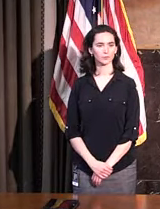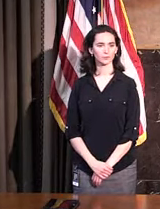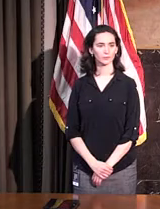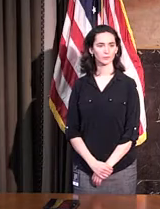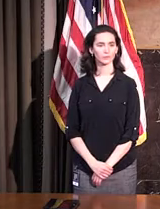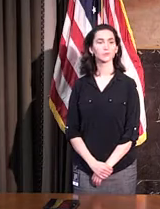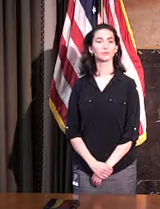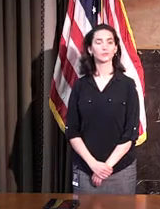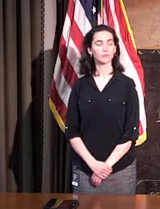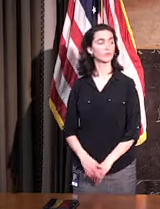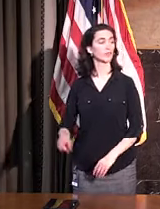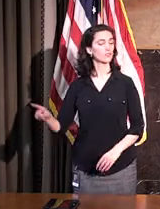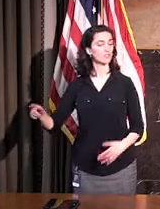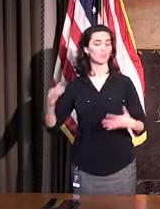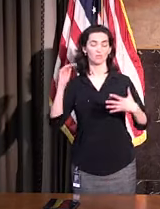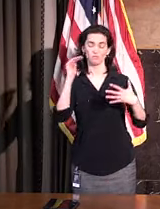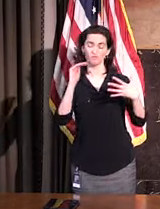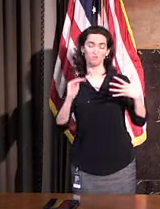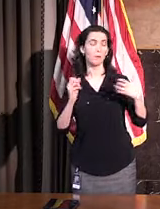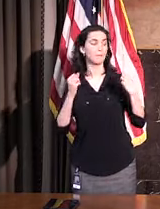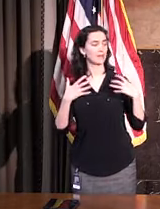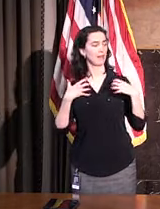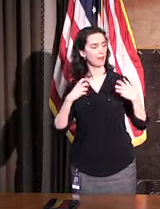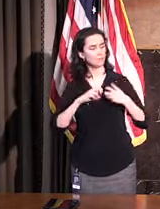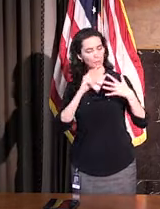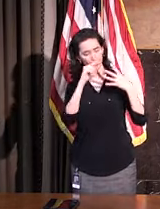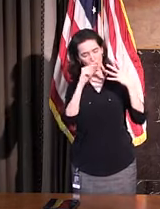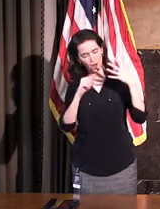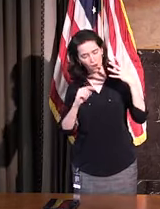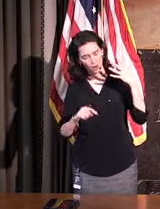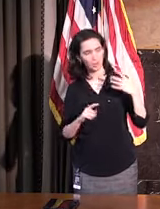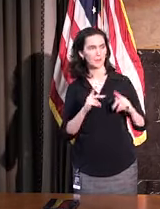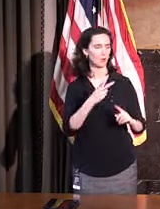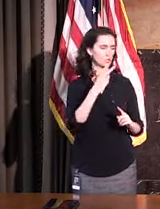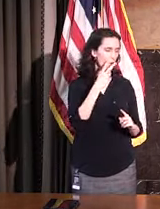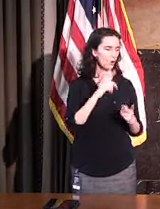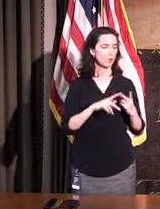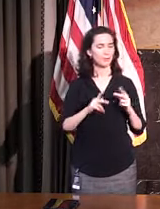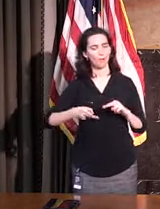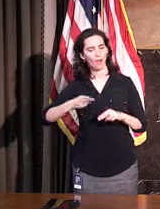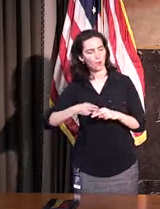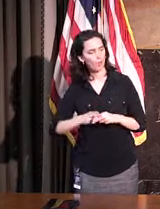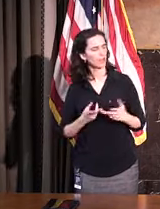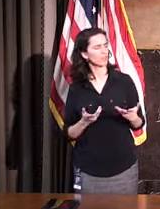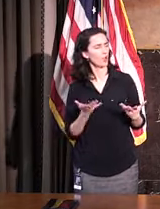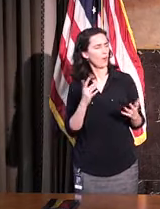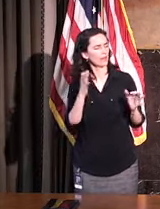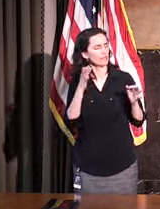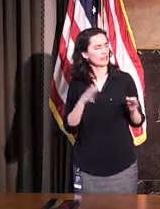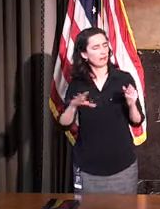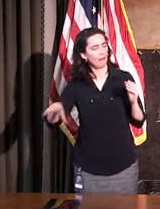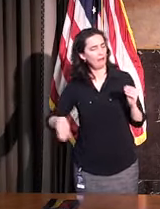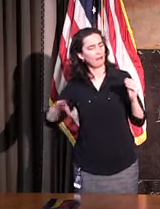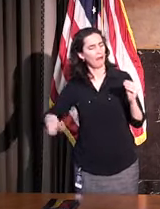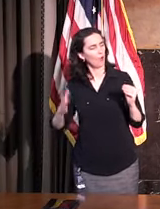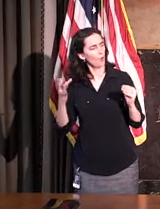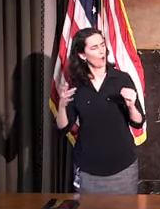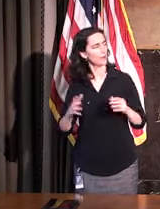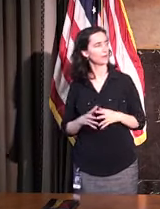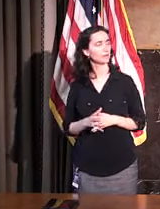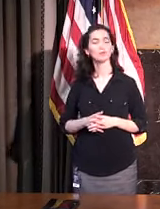pretty expansive, some of these smokers being overweight, for what went into that decision? Yeah, well, look, we